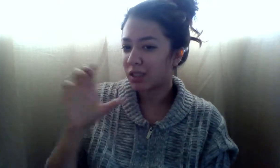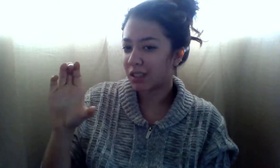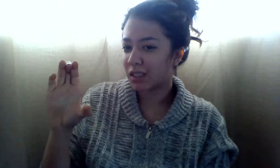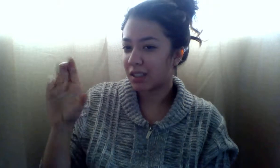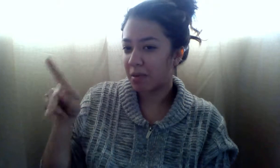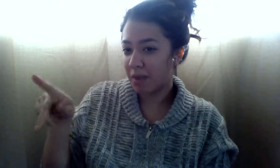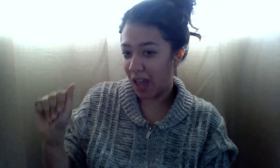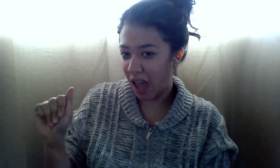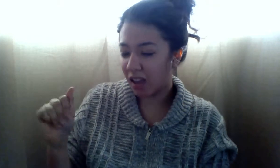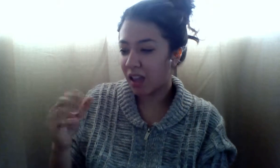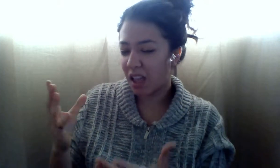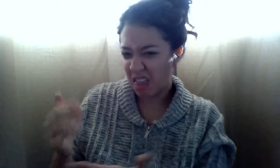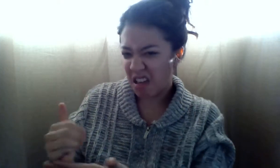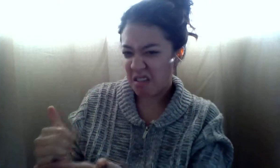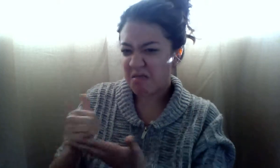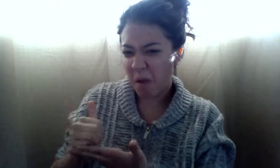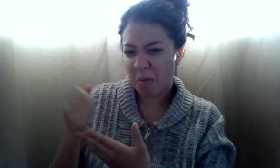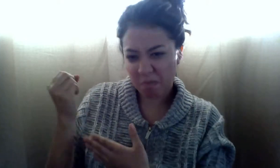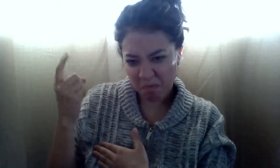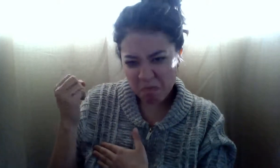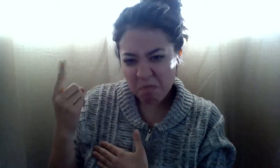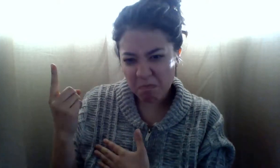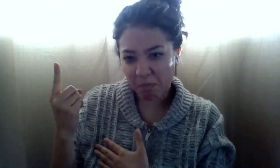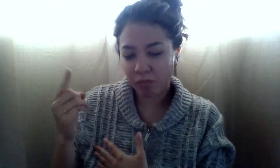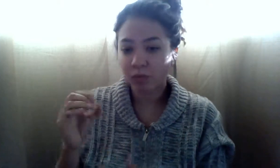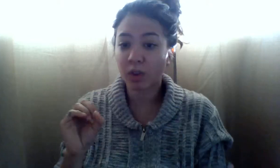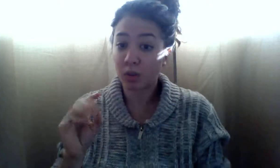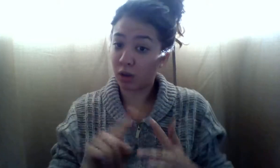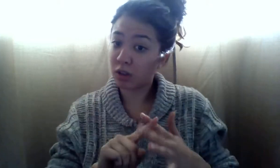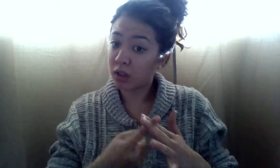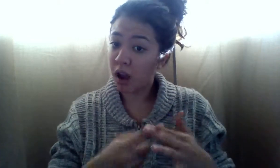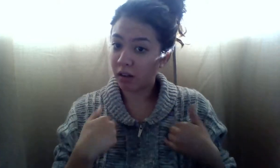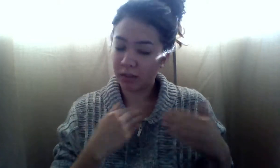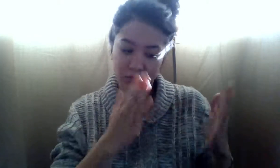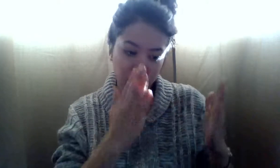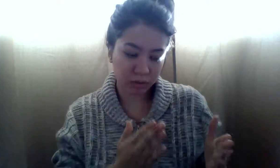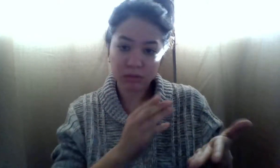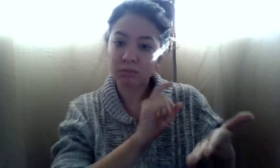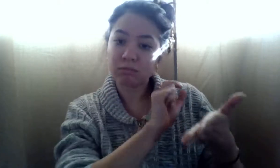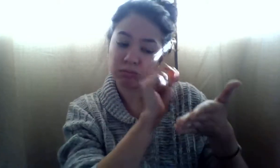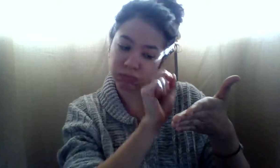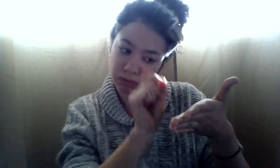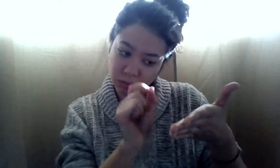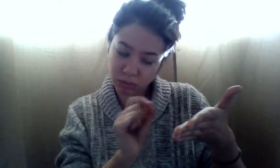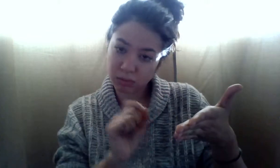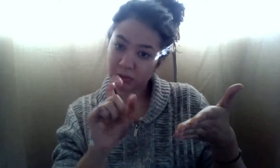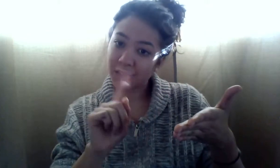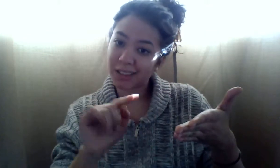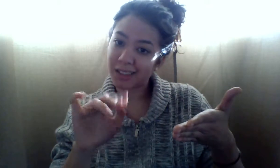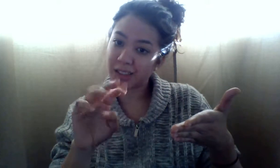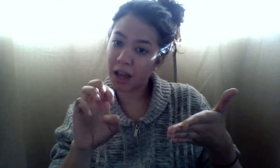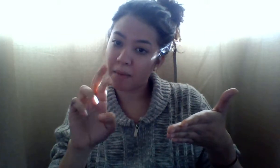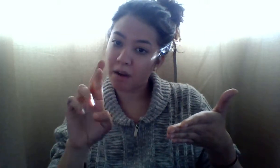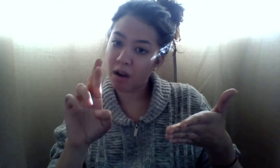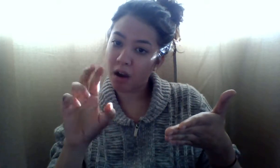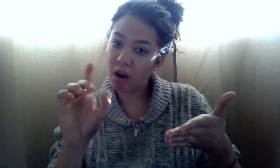the beginning is that you have an individual who will fill out a time card, and then that time card has to be taken to be approved by somebody who has the